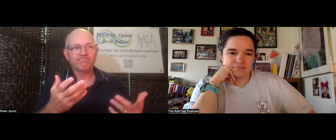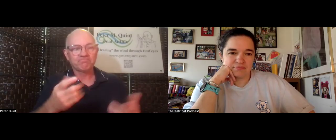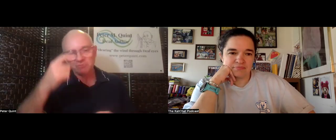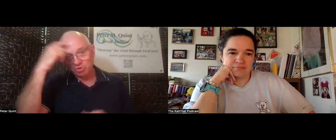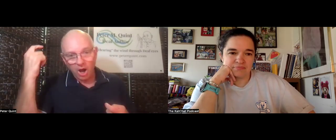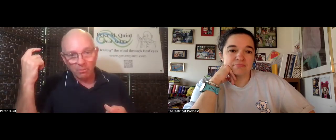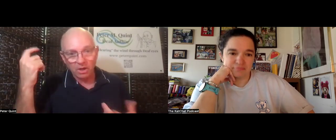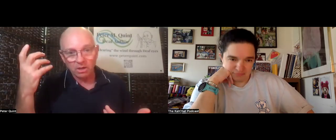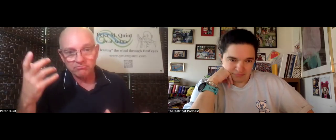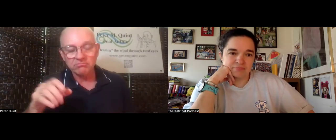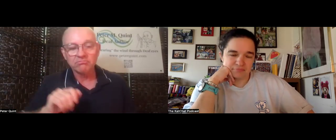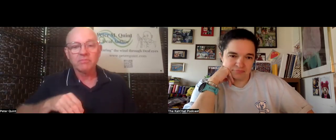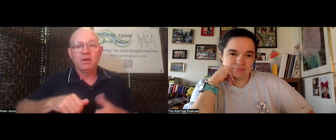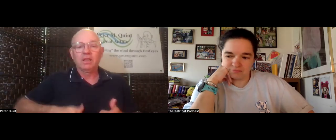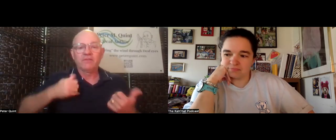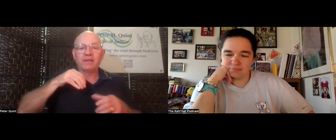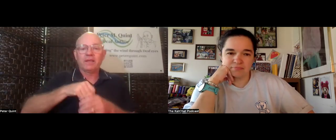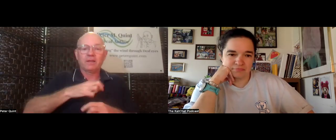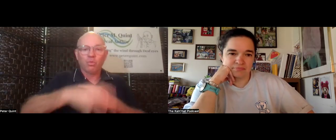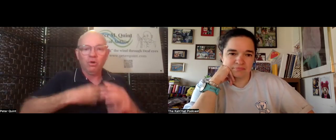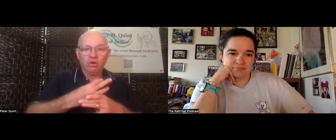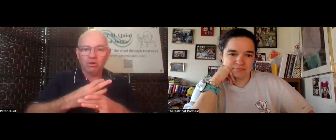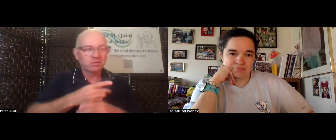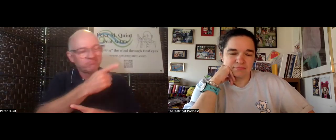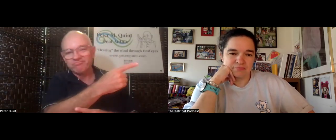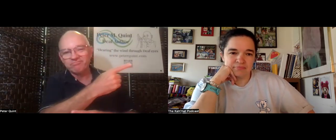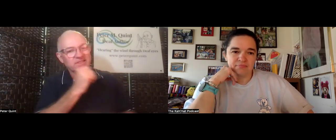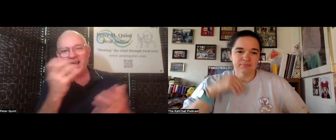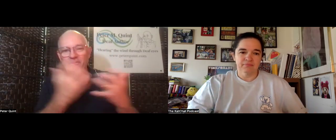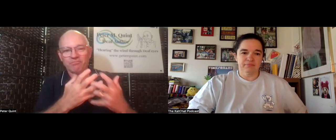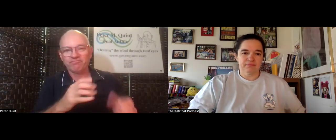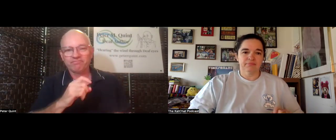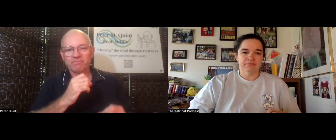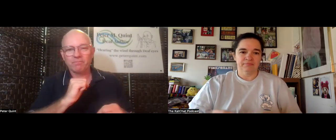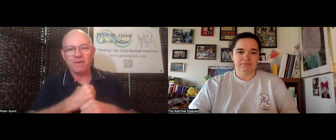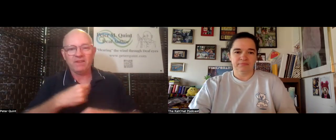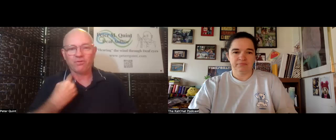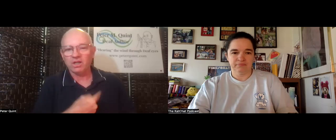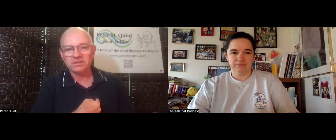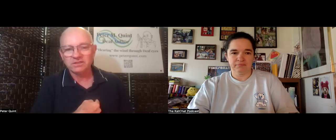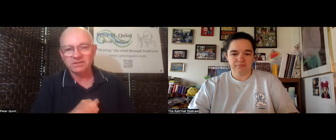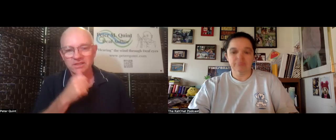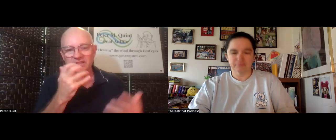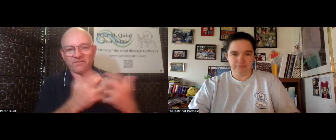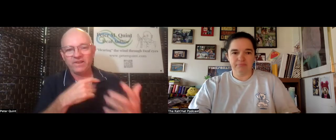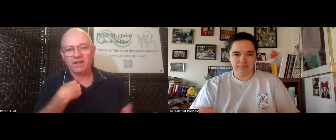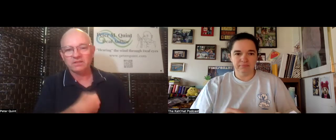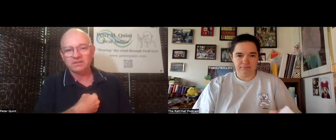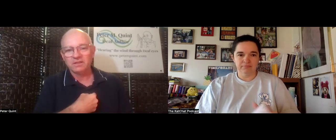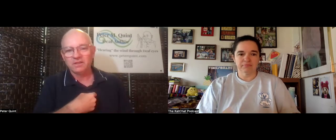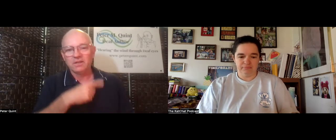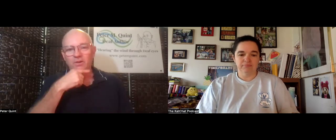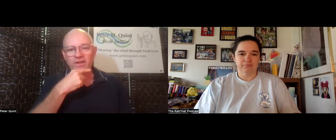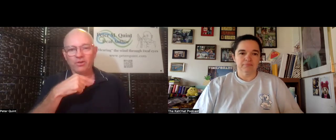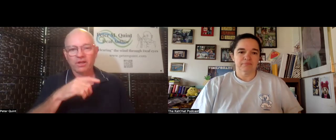the trauma, living in a world not made for us, doesn't fit us.